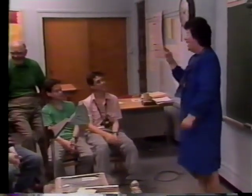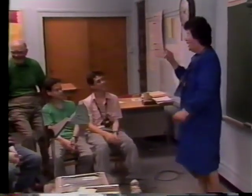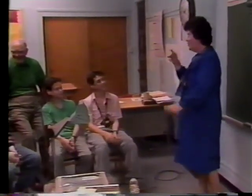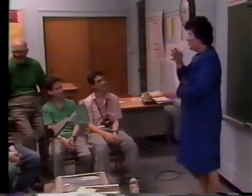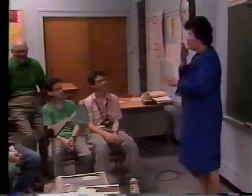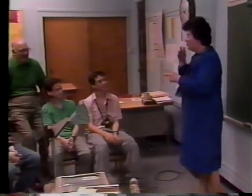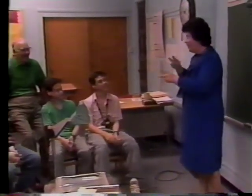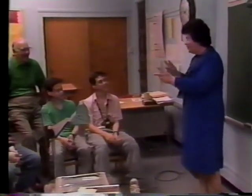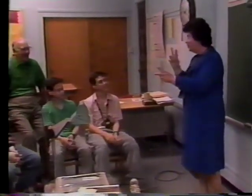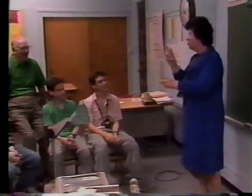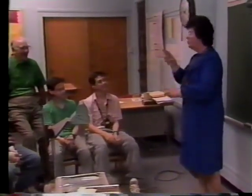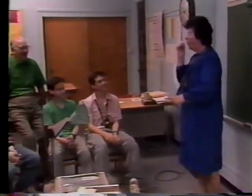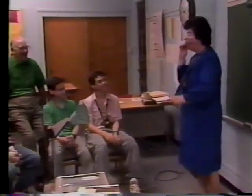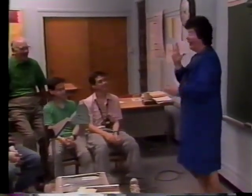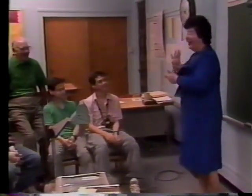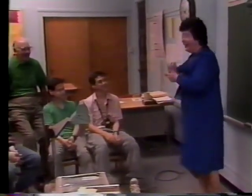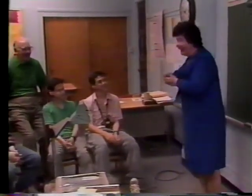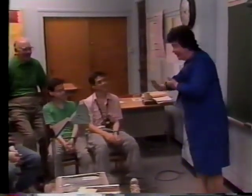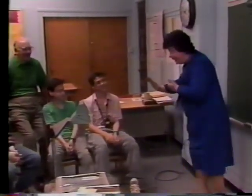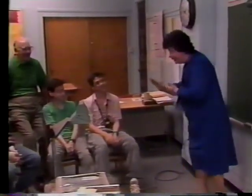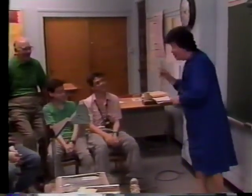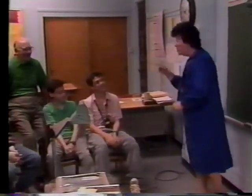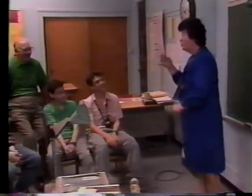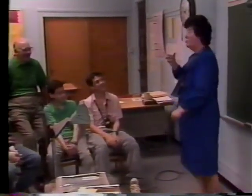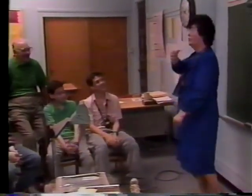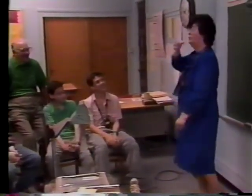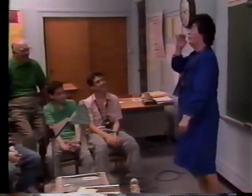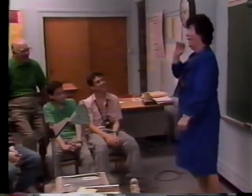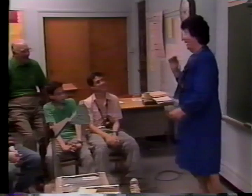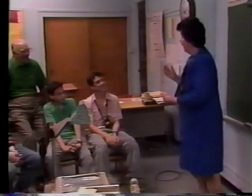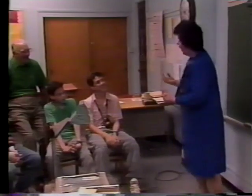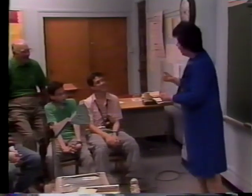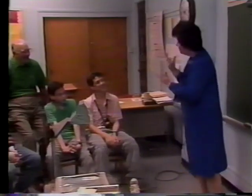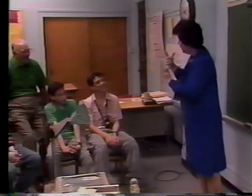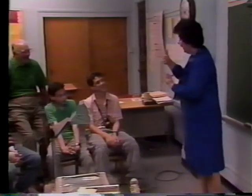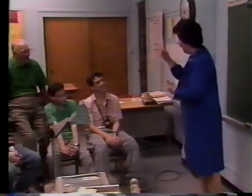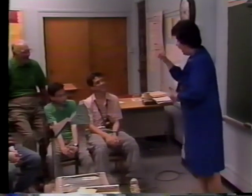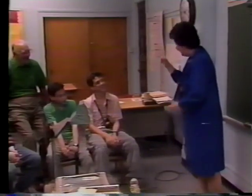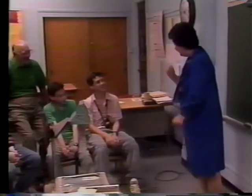If the rivers were clean, you would drink how many gallons?